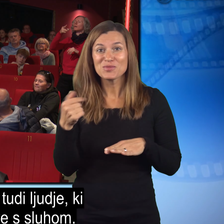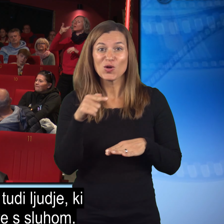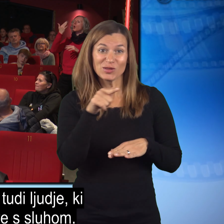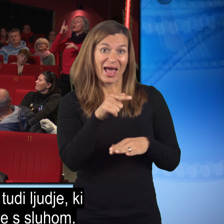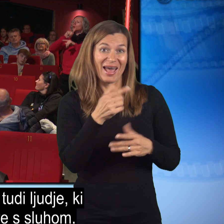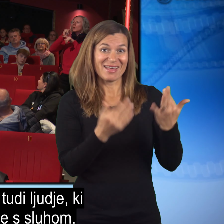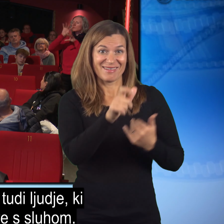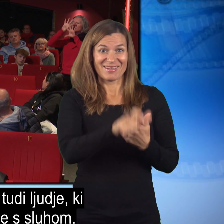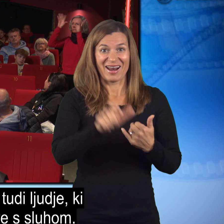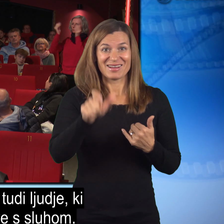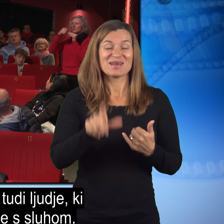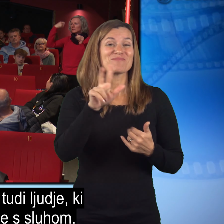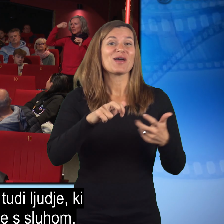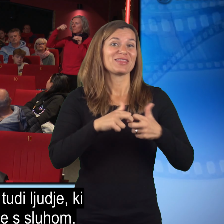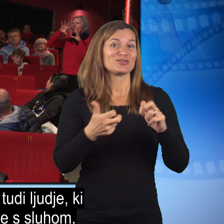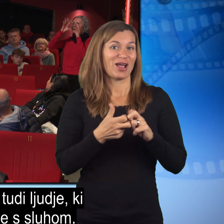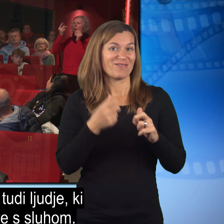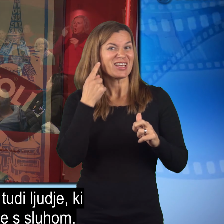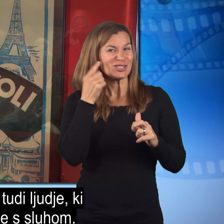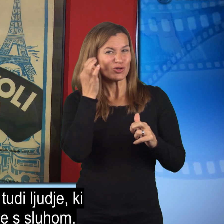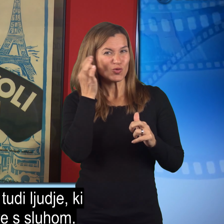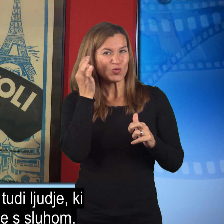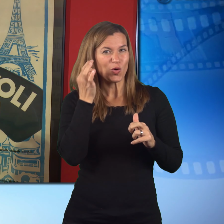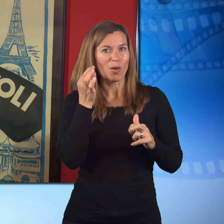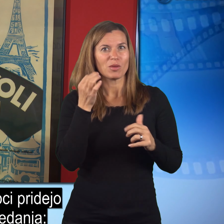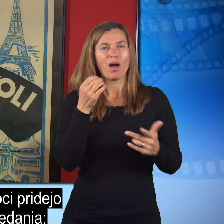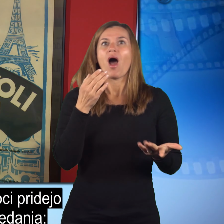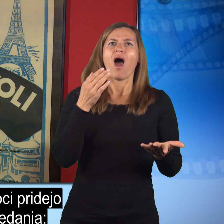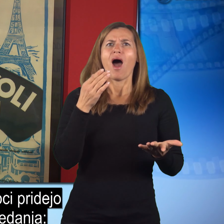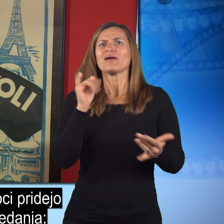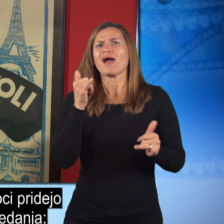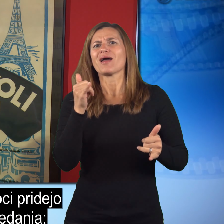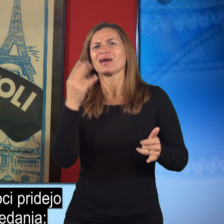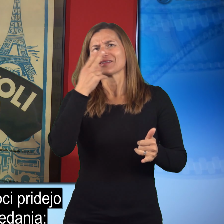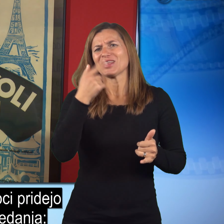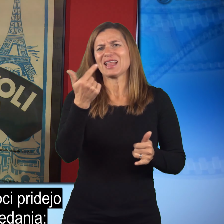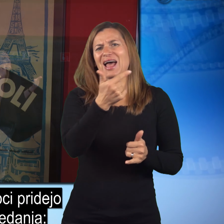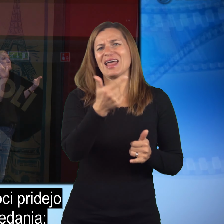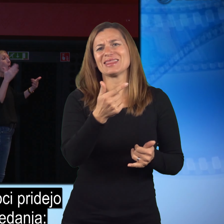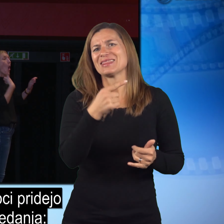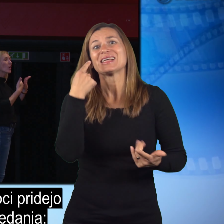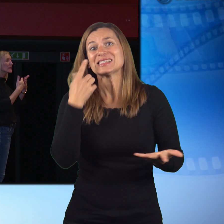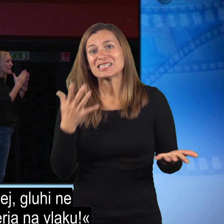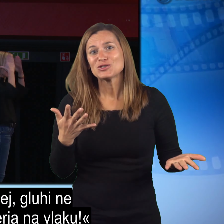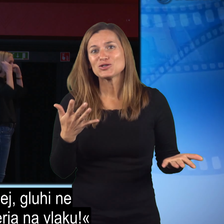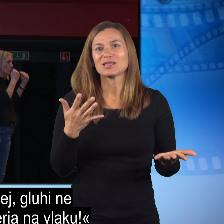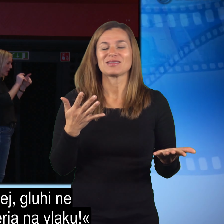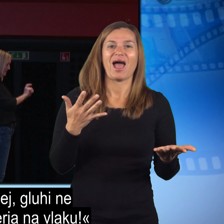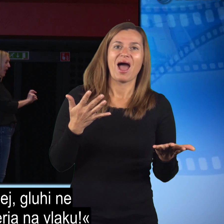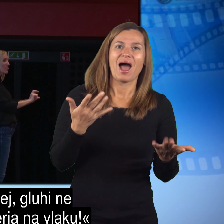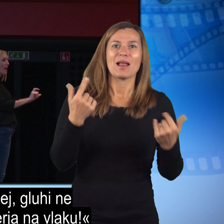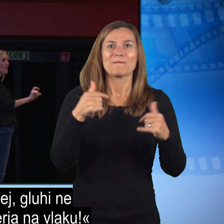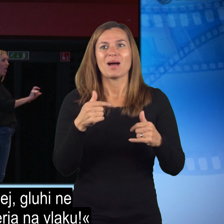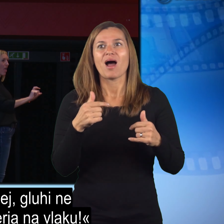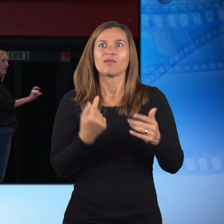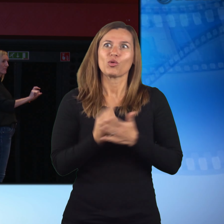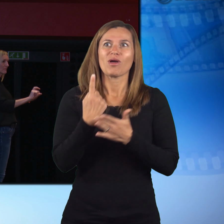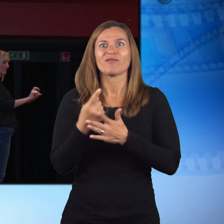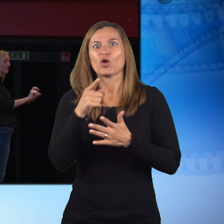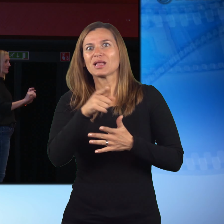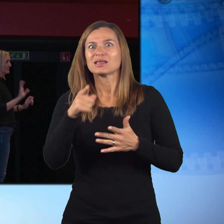there are people who have difficulty with hearing, and they are aware all of a sudden, oh, of course they cannot hear in the train, oh, of